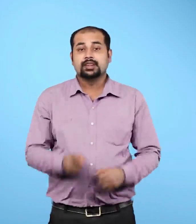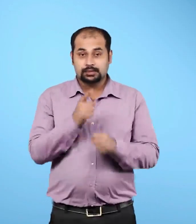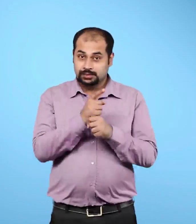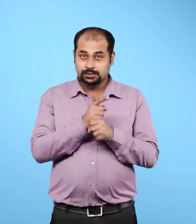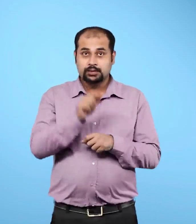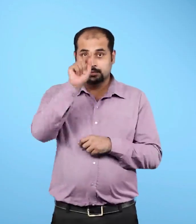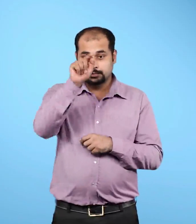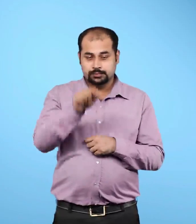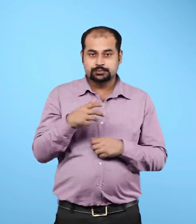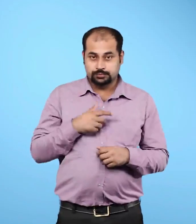Footnote: